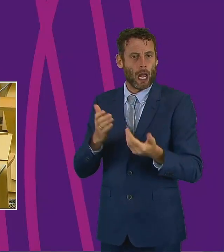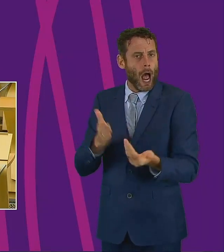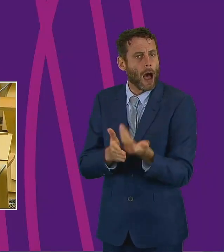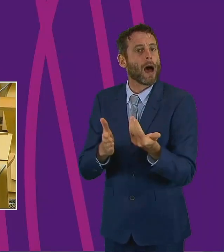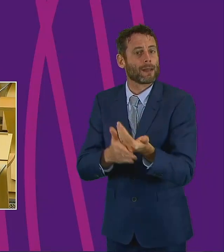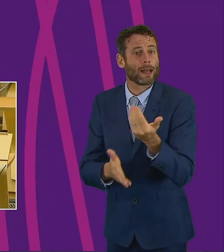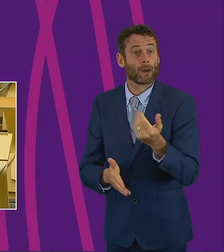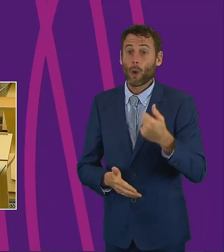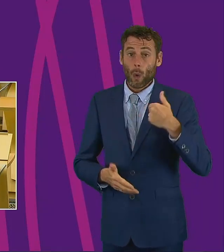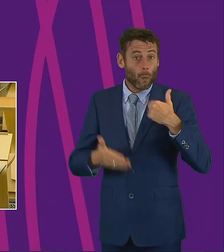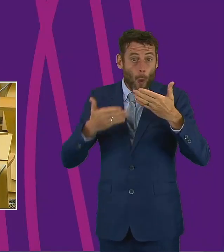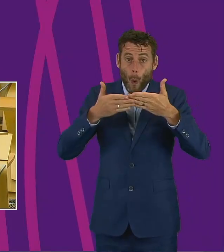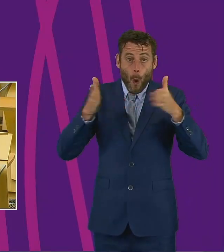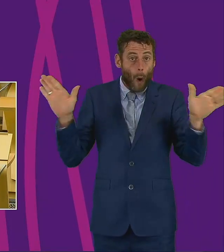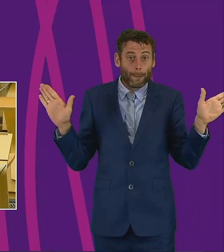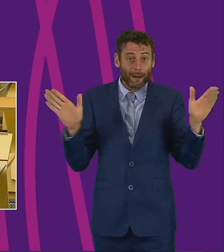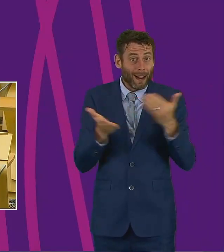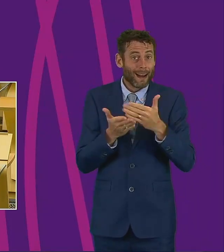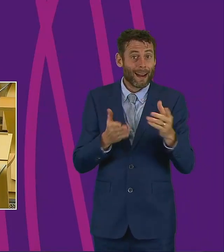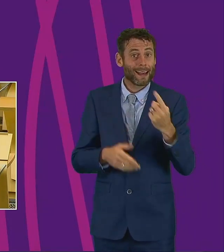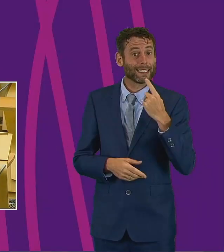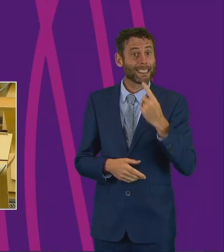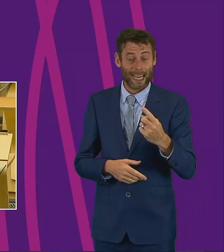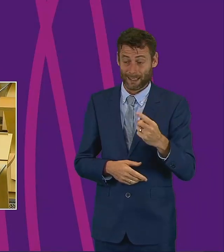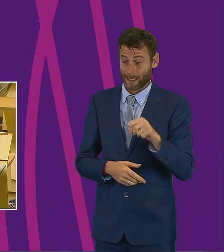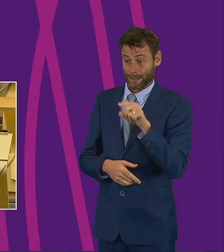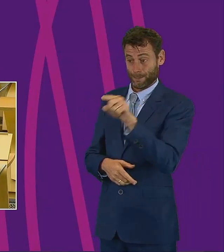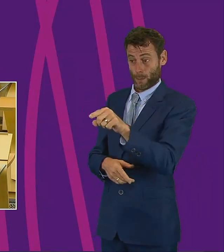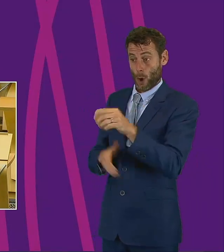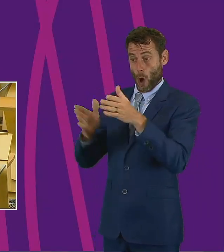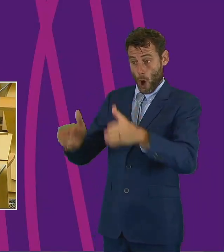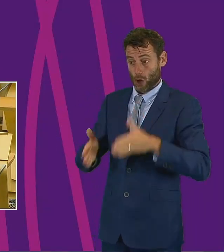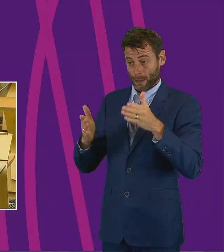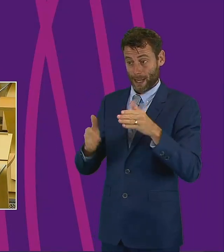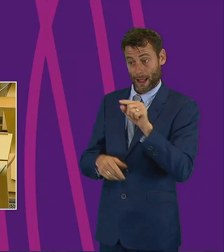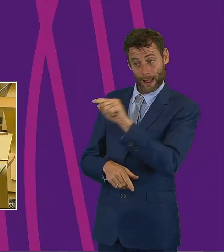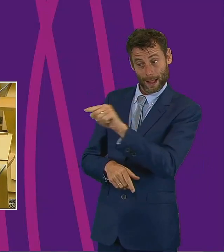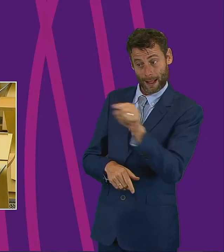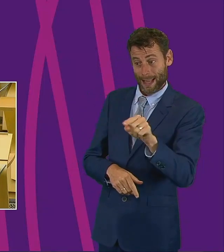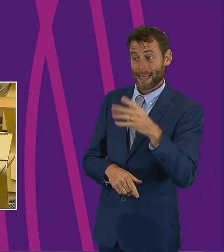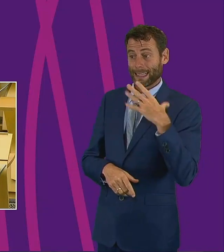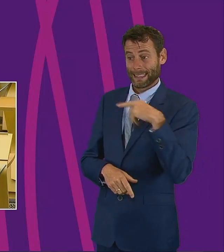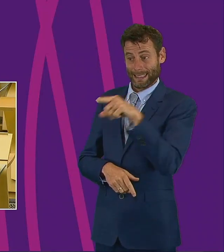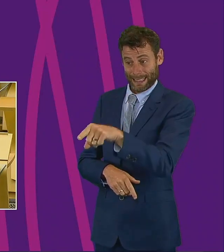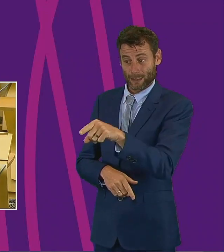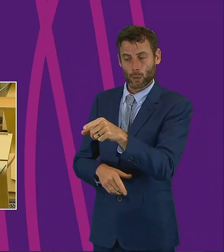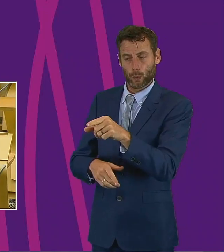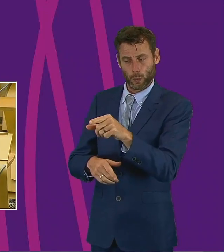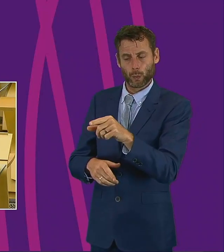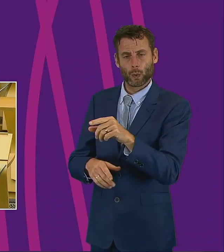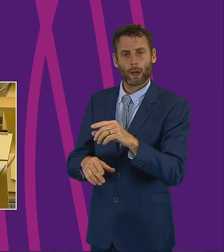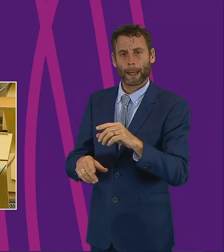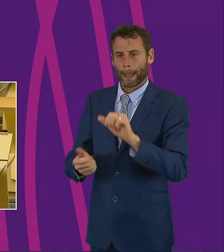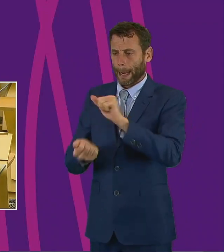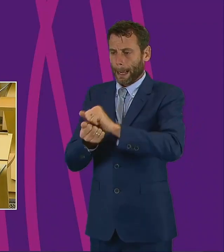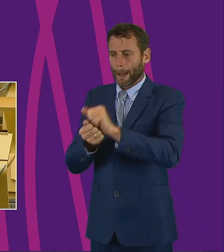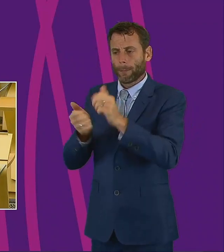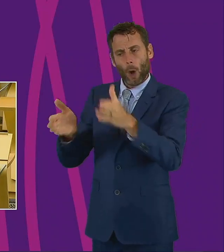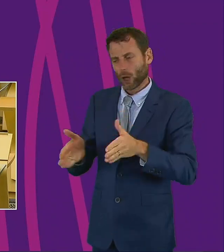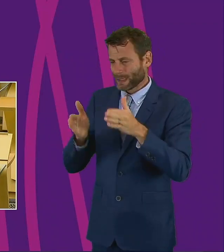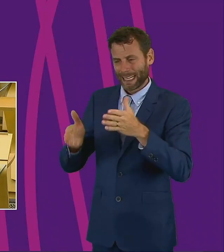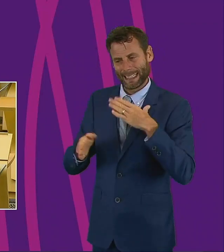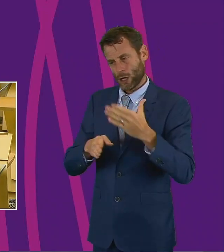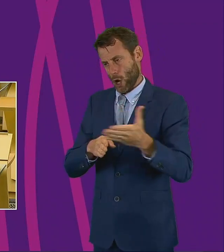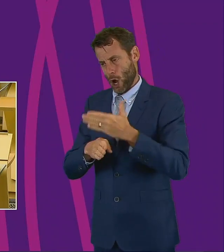set an objective around reducing delayed discharge. And it's interesting to me that opposition politicians are